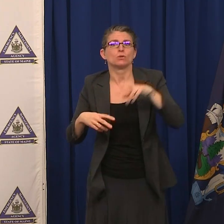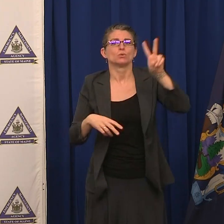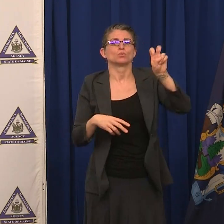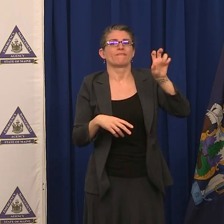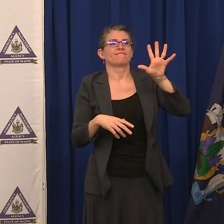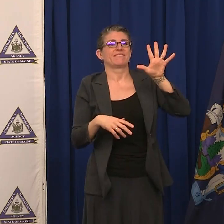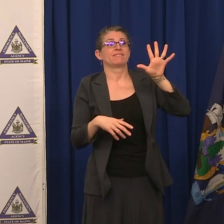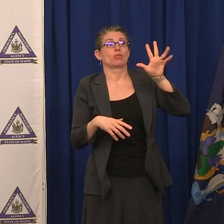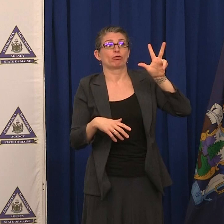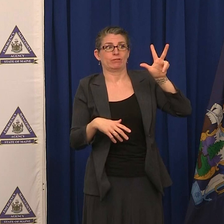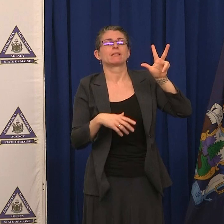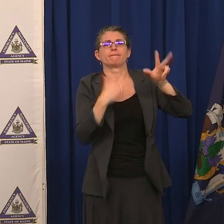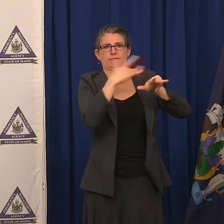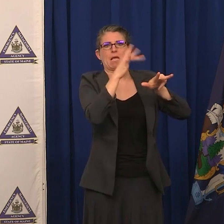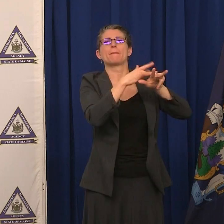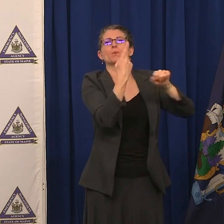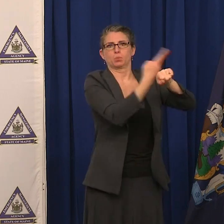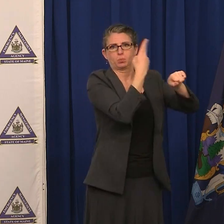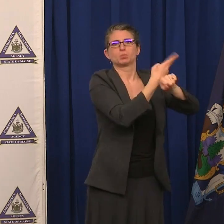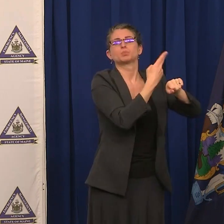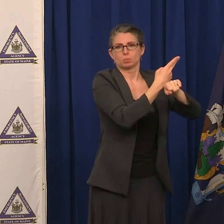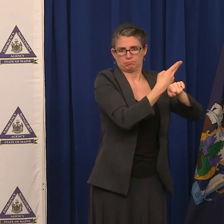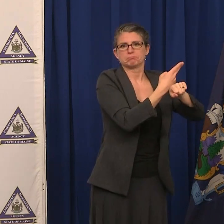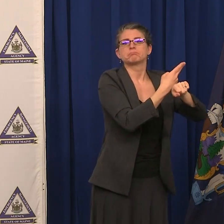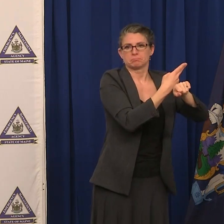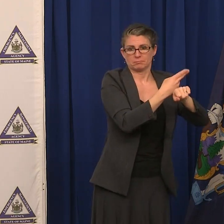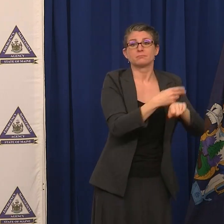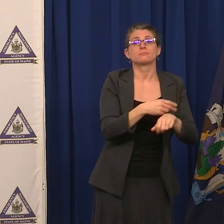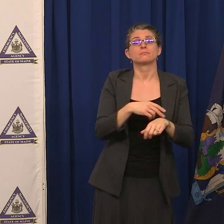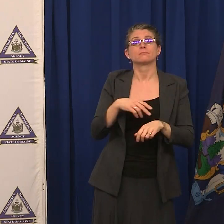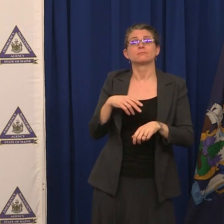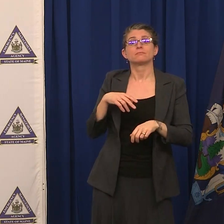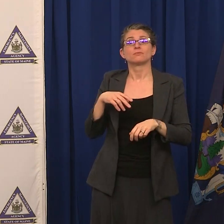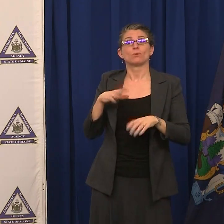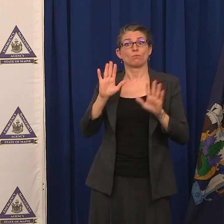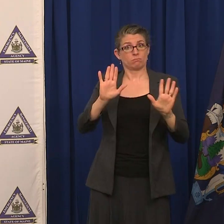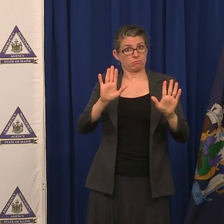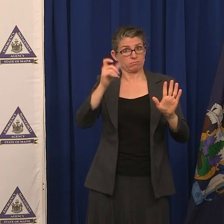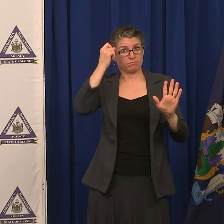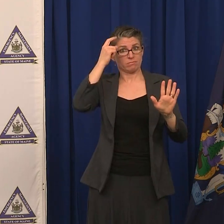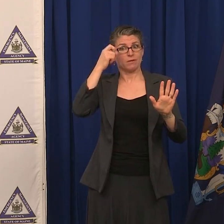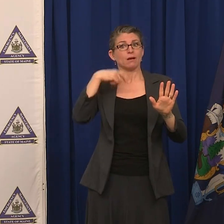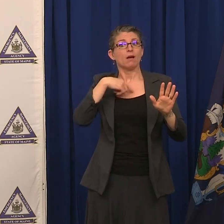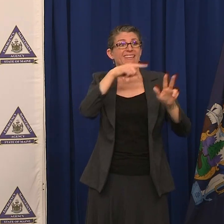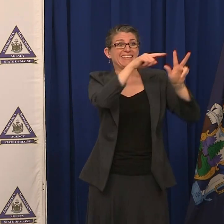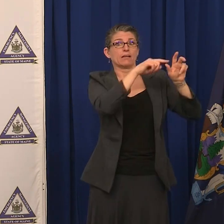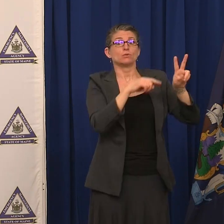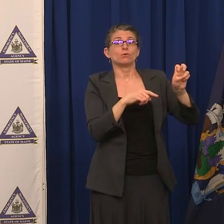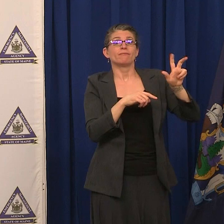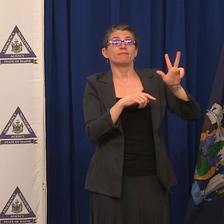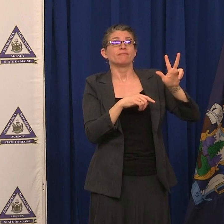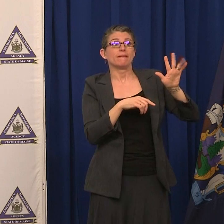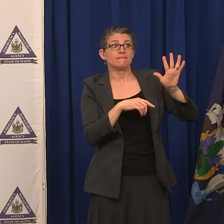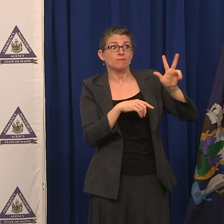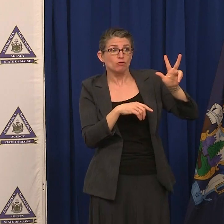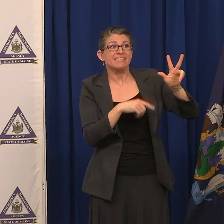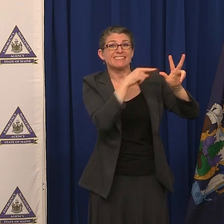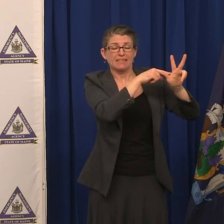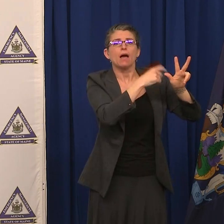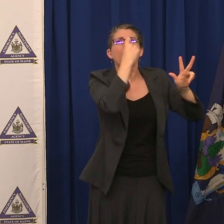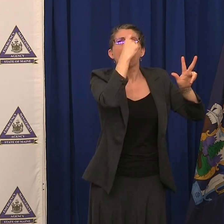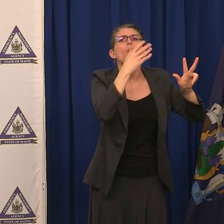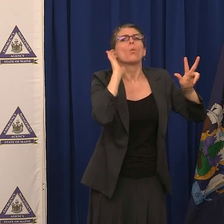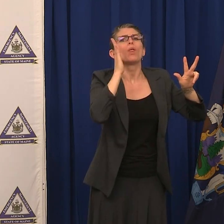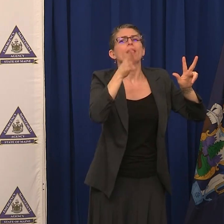For alternate ventilators, these are ventilators that have recently been approved by FDA for use in the management of critically